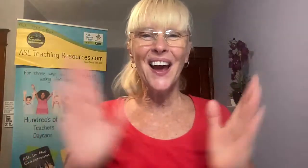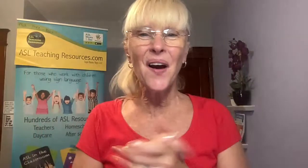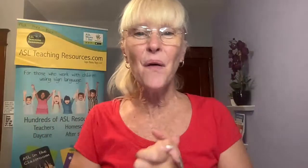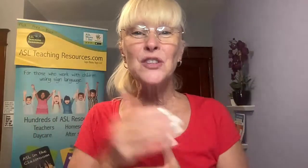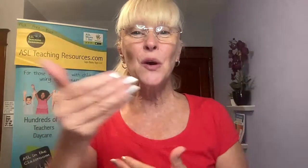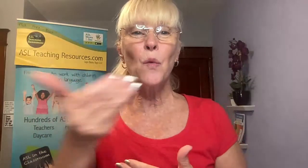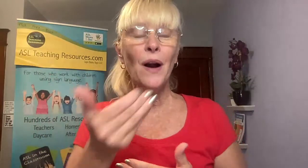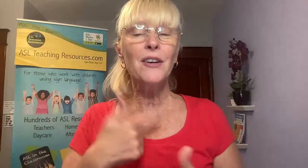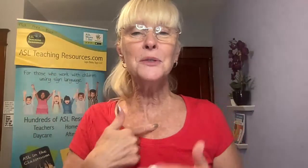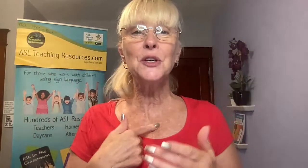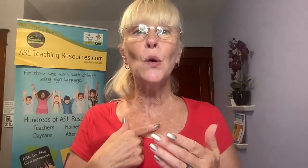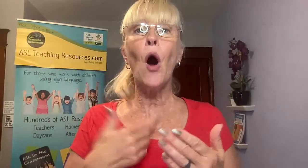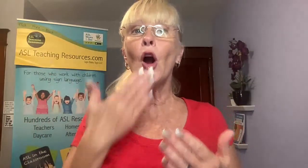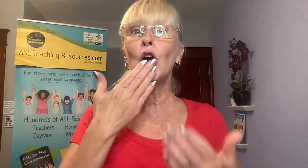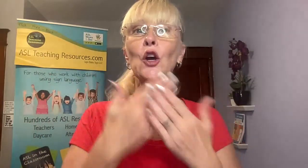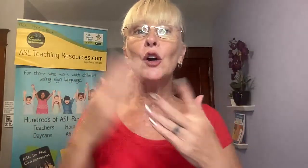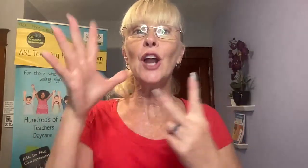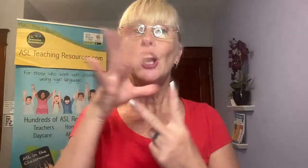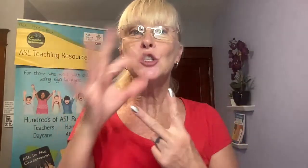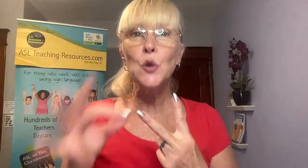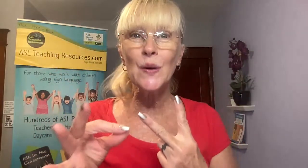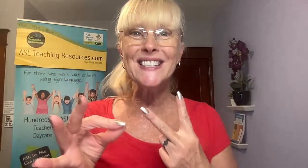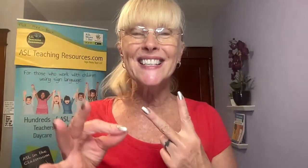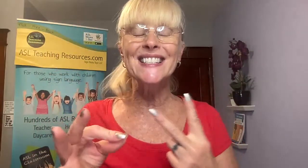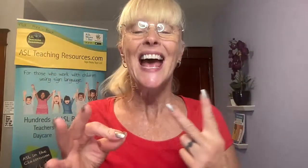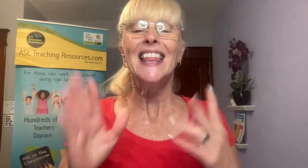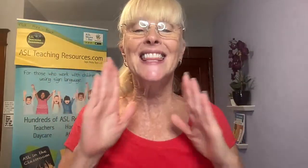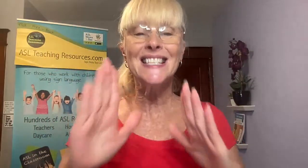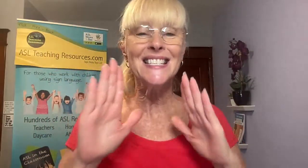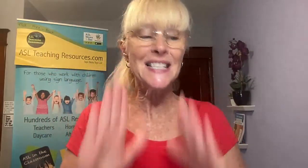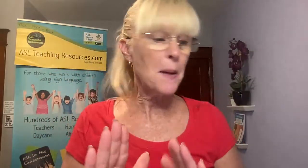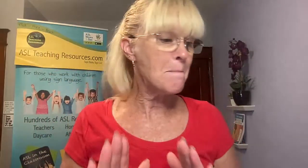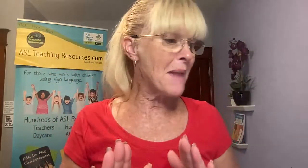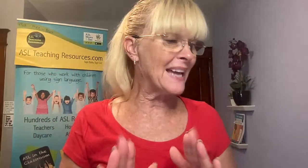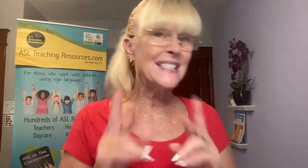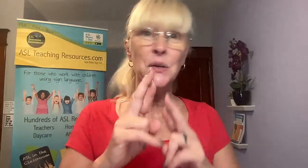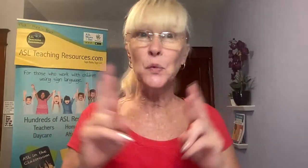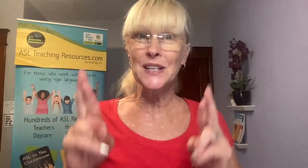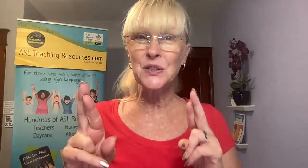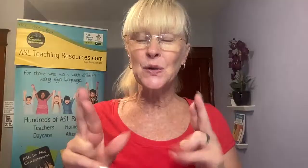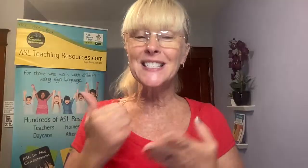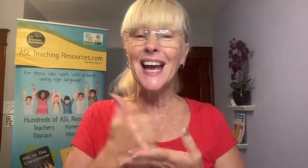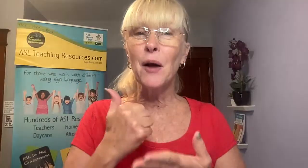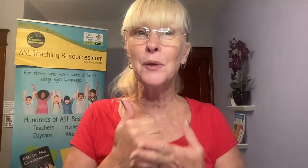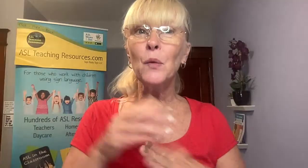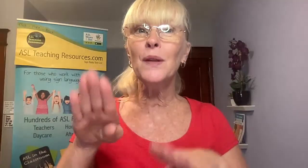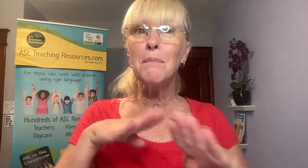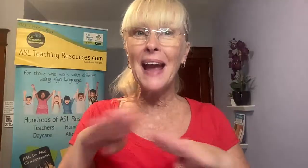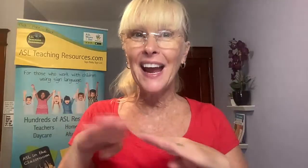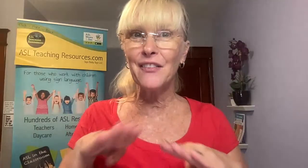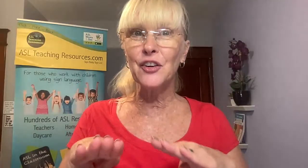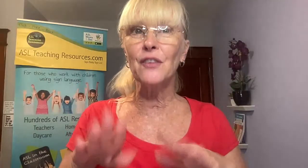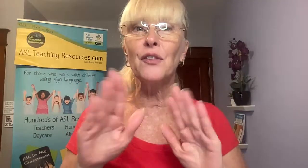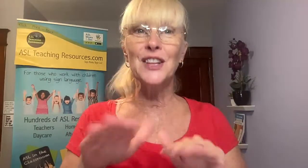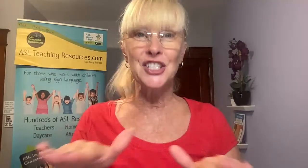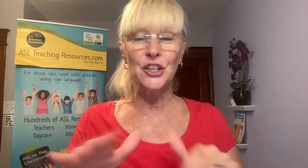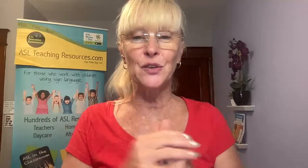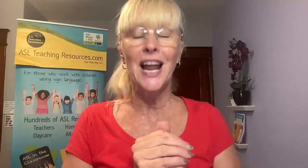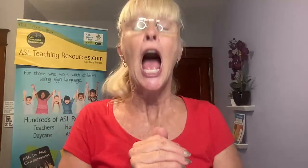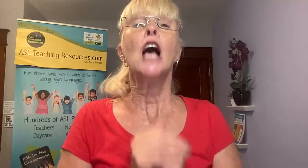Hello. So welcome to our Good Choices. This is an amazing resource to help you with behavior for the children.